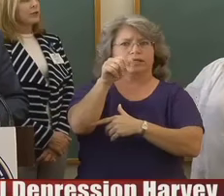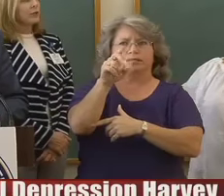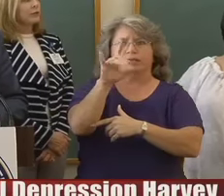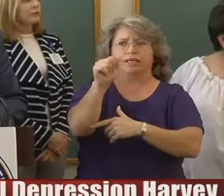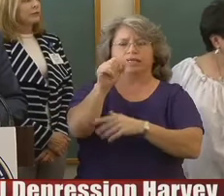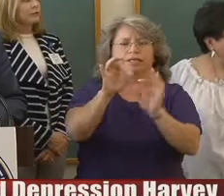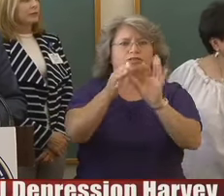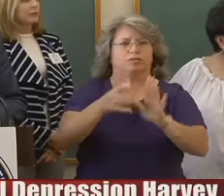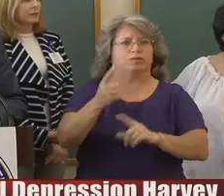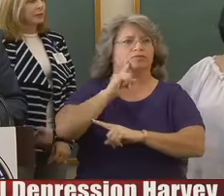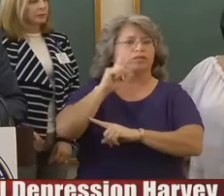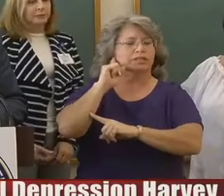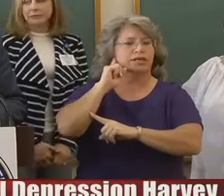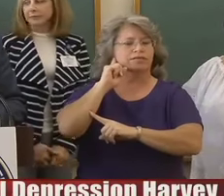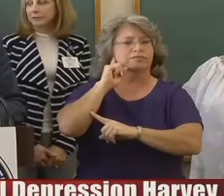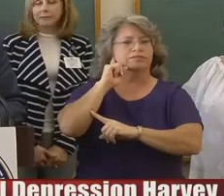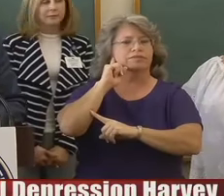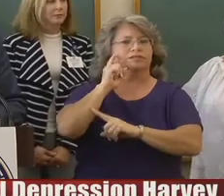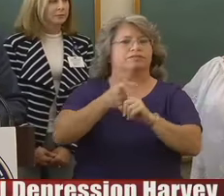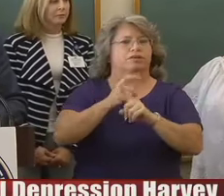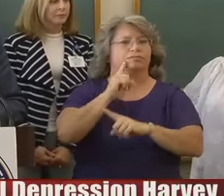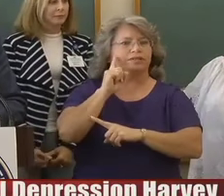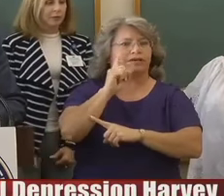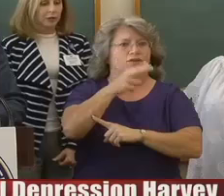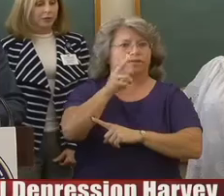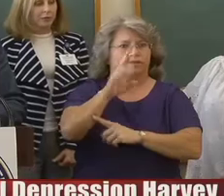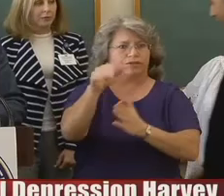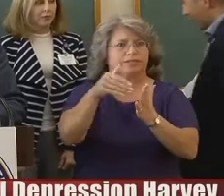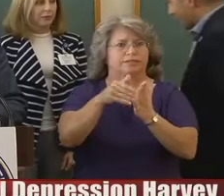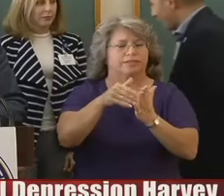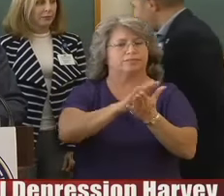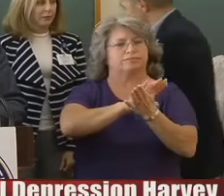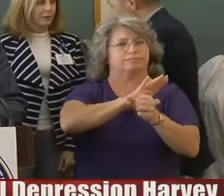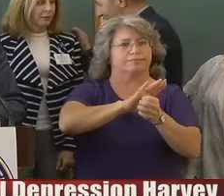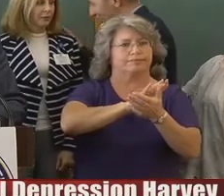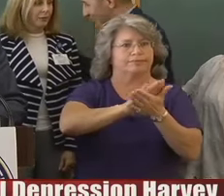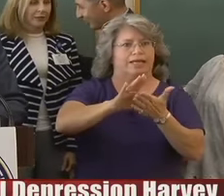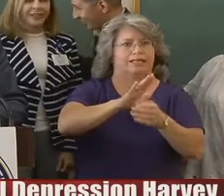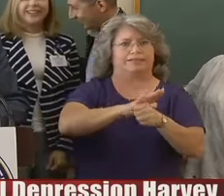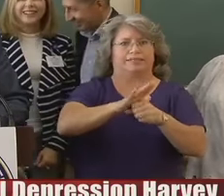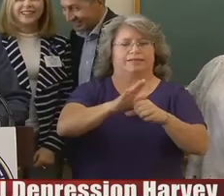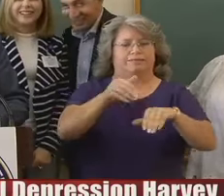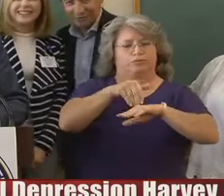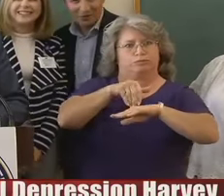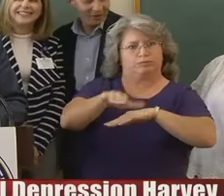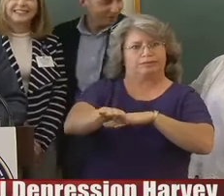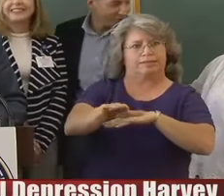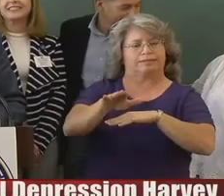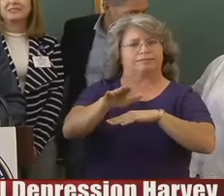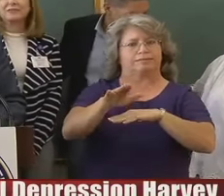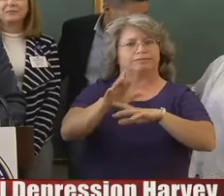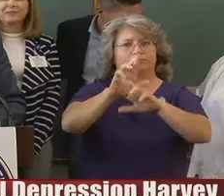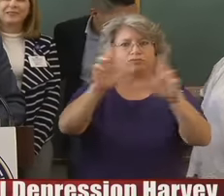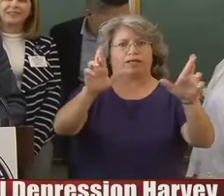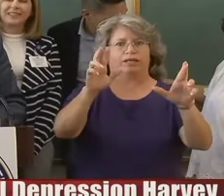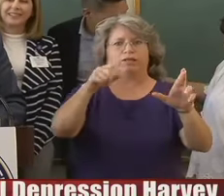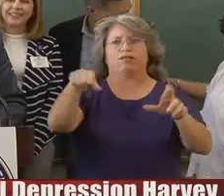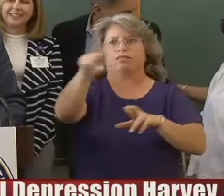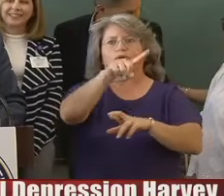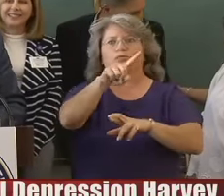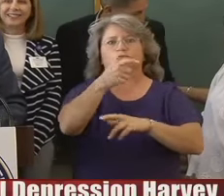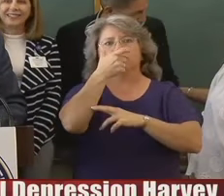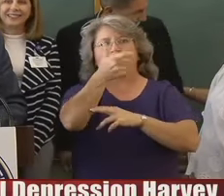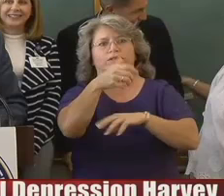is an interpreter for the deaf that the Deaf and Hard of Hearing Center was kind enough to make available to us so that those watching at